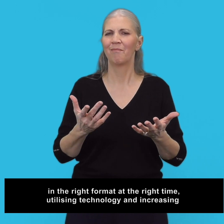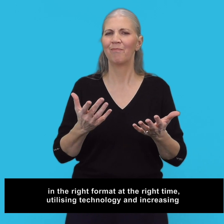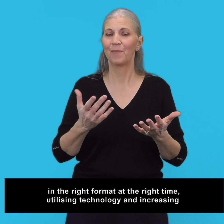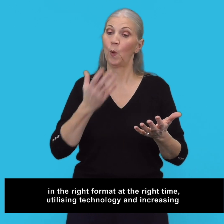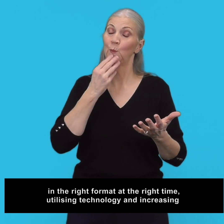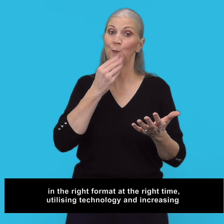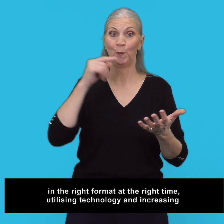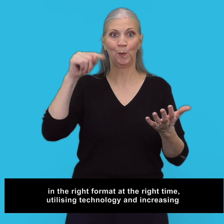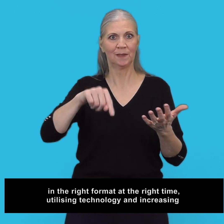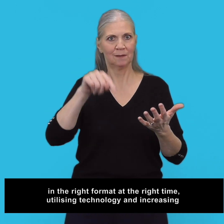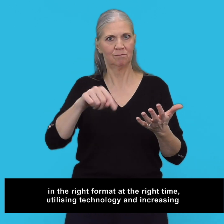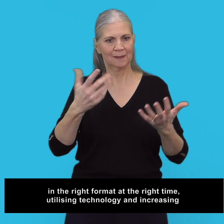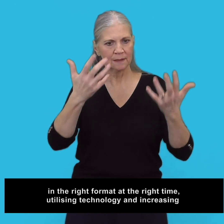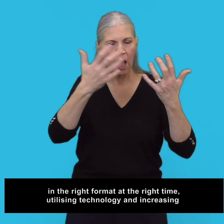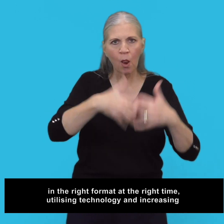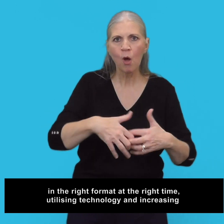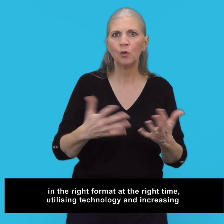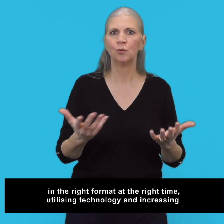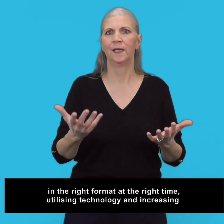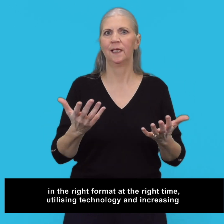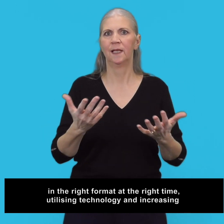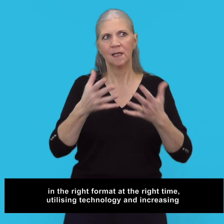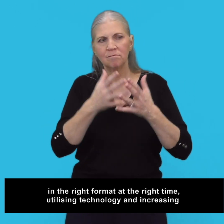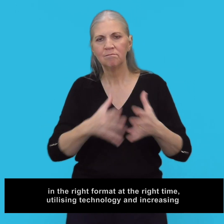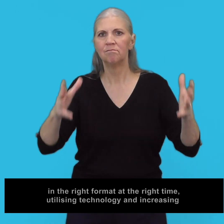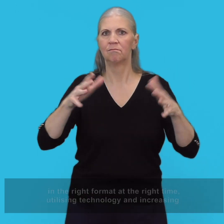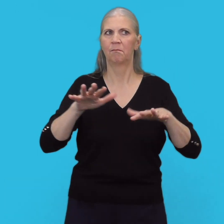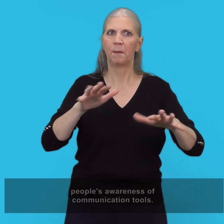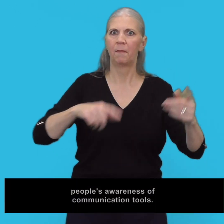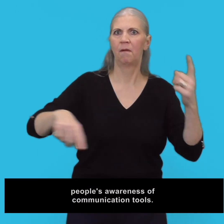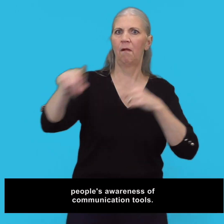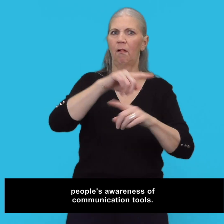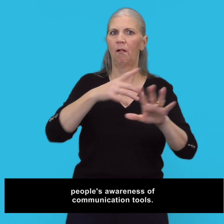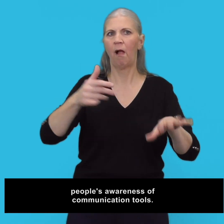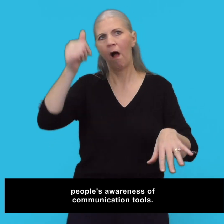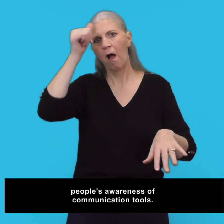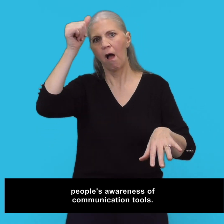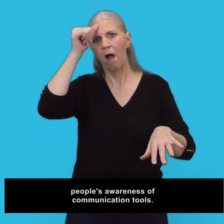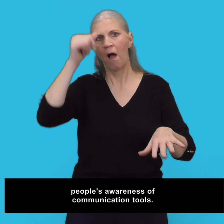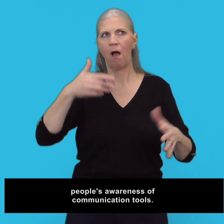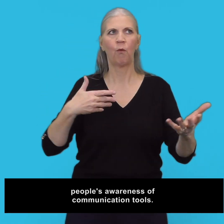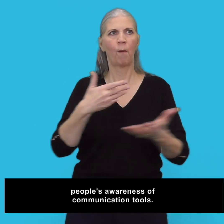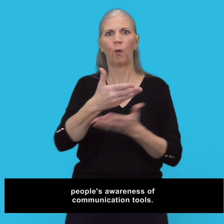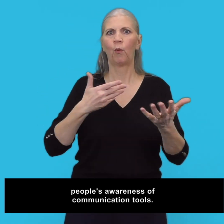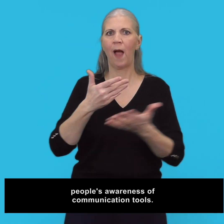utilising technology and increasing people's awareness of communication tools.